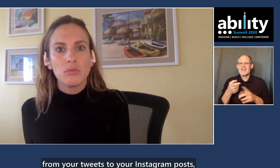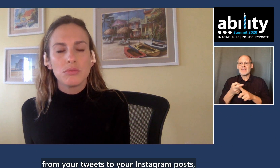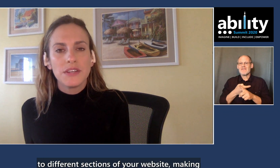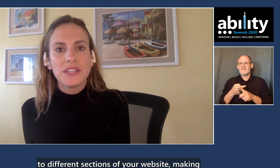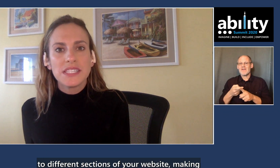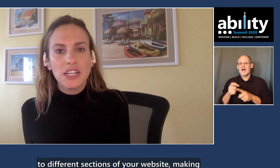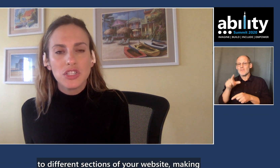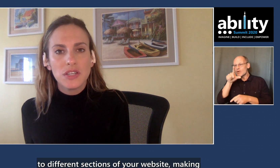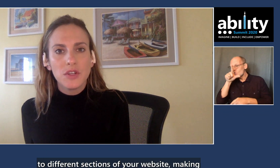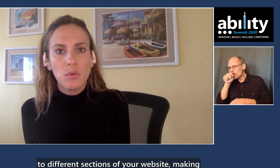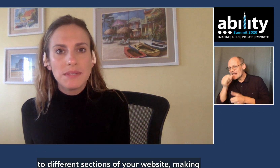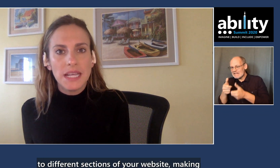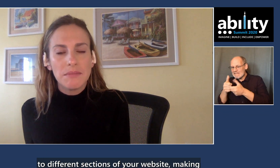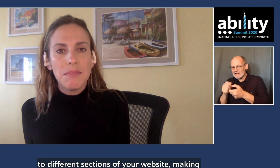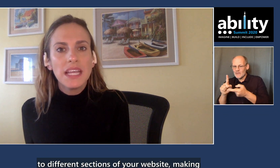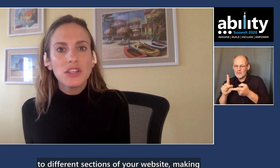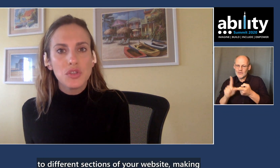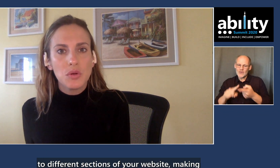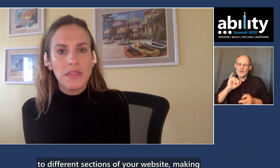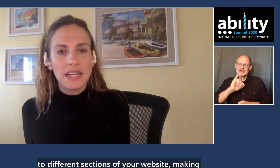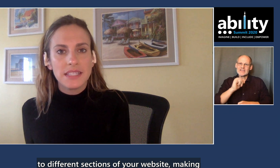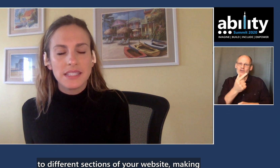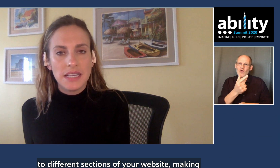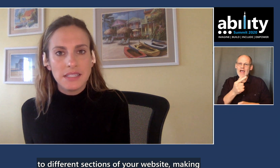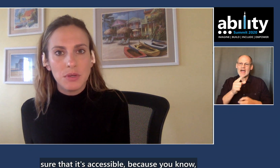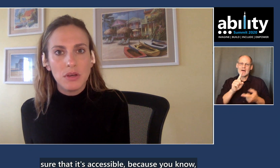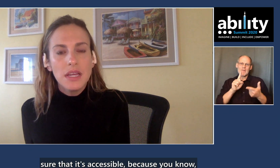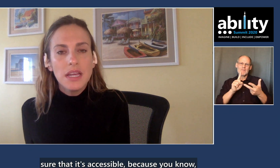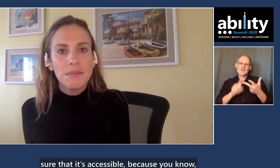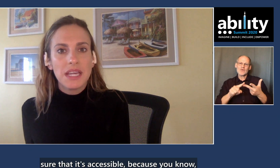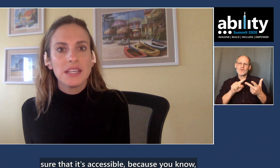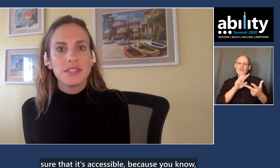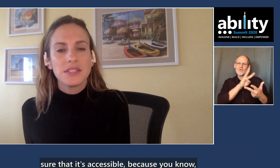to different sections of your website, making sure that it's